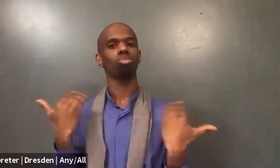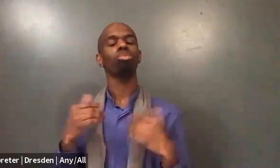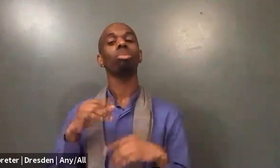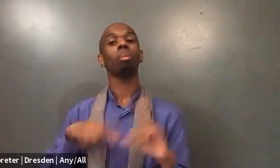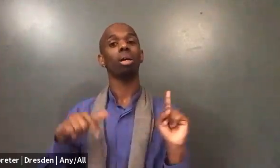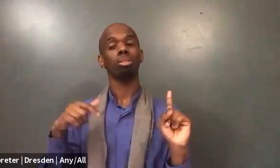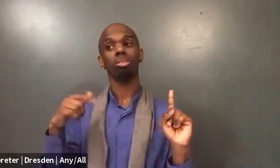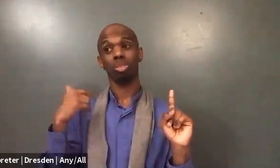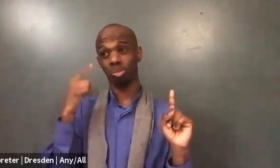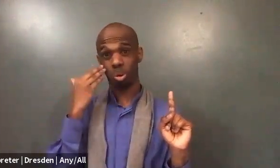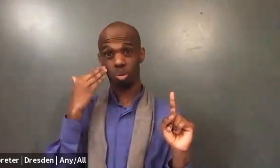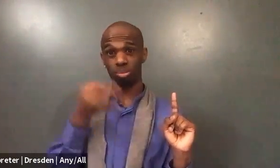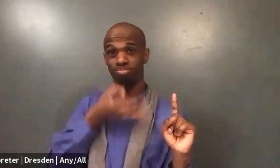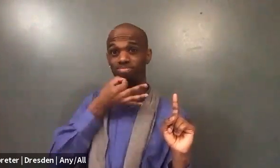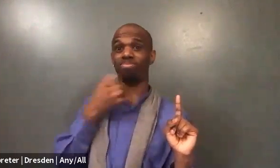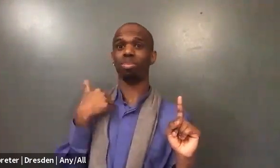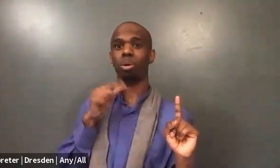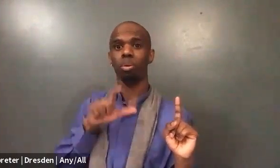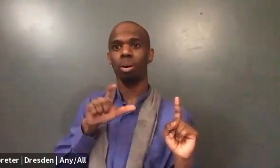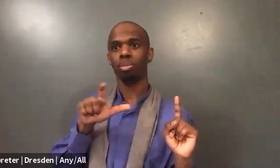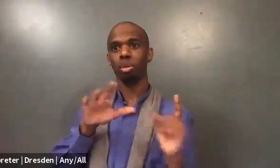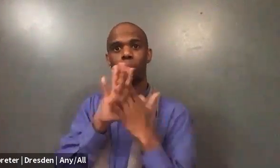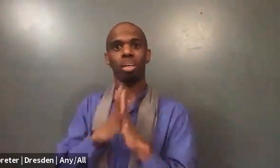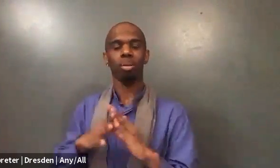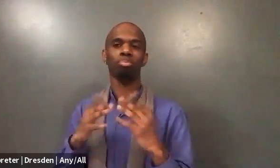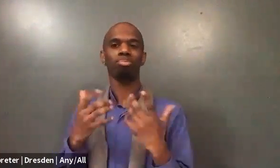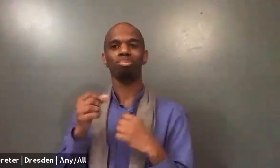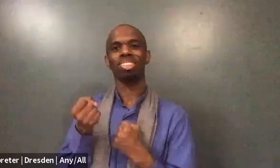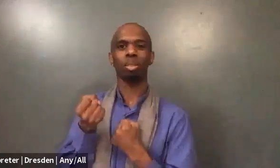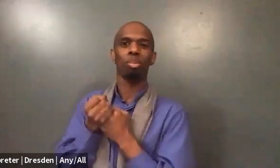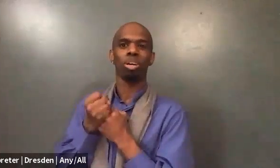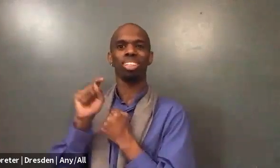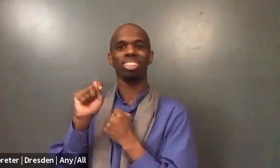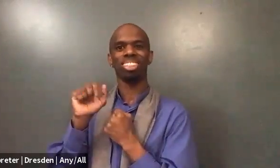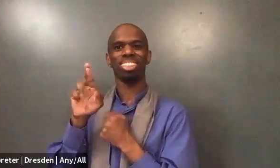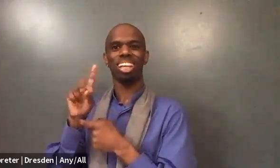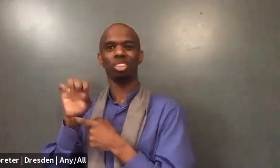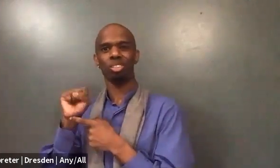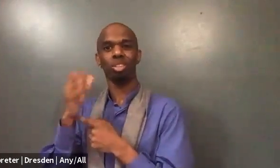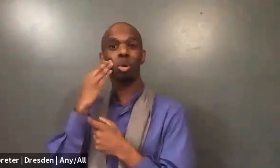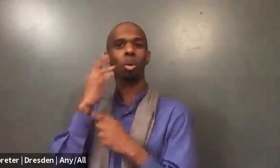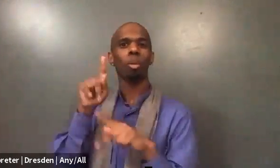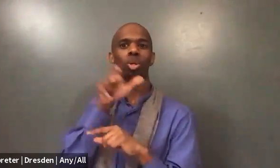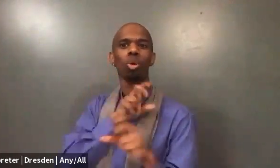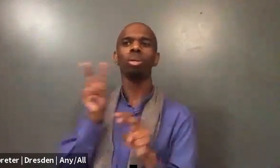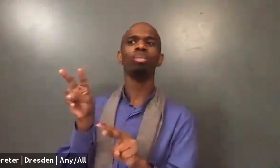you know, we're going to be support standers. I don't know. We got to come up with a special